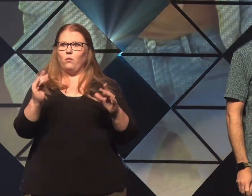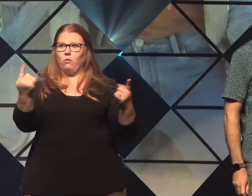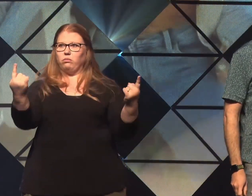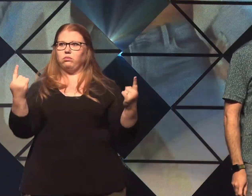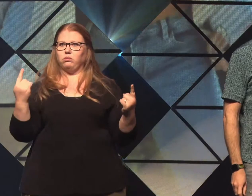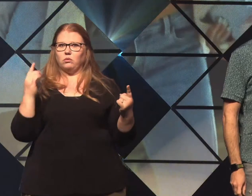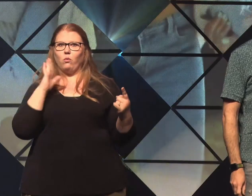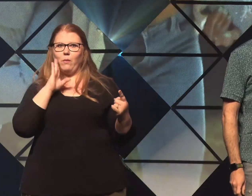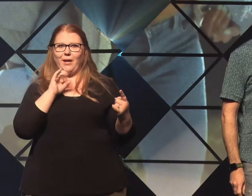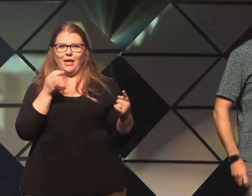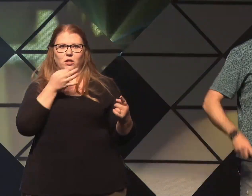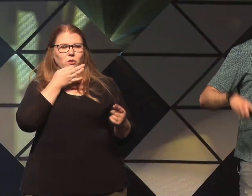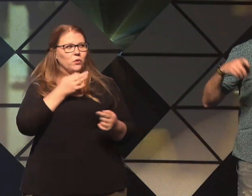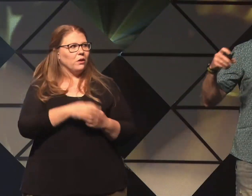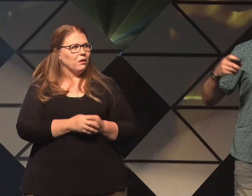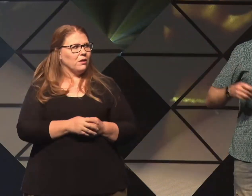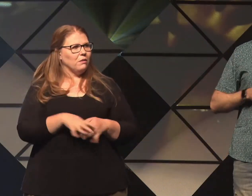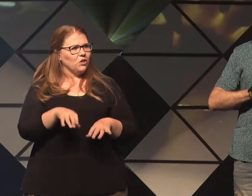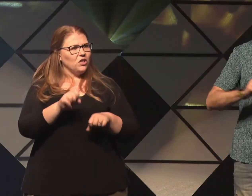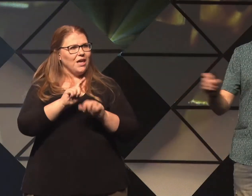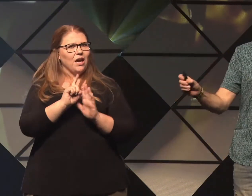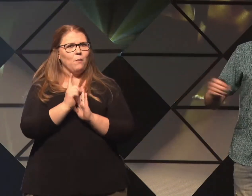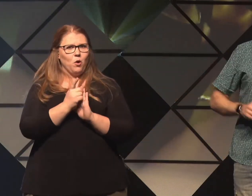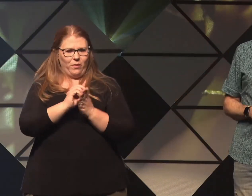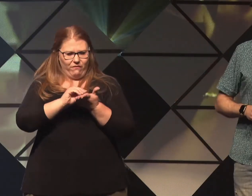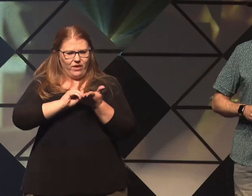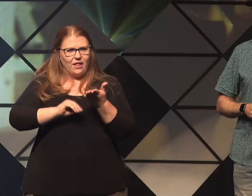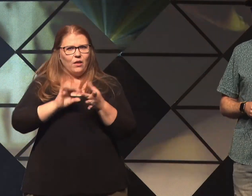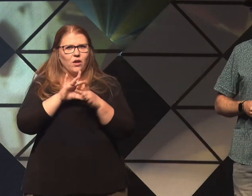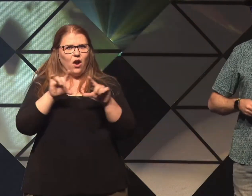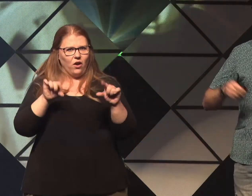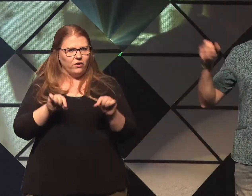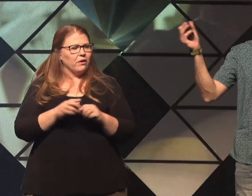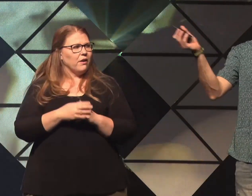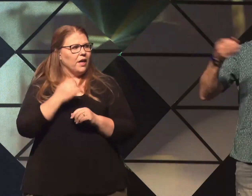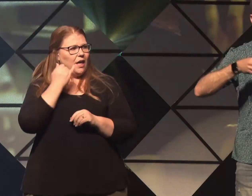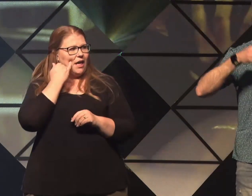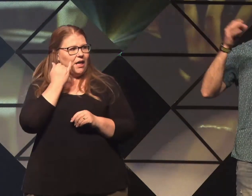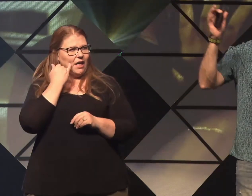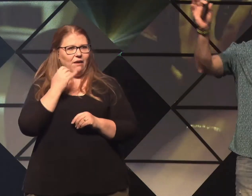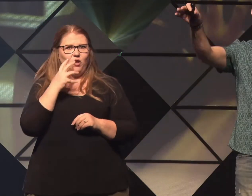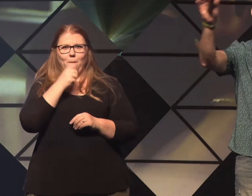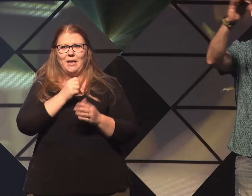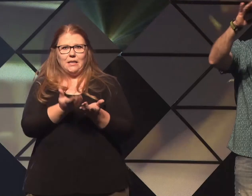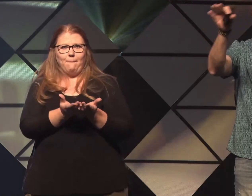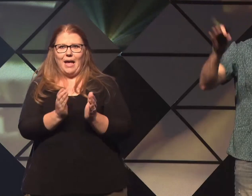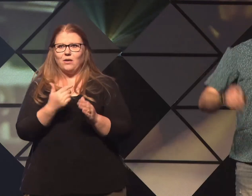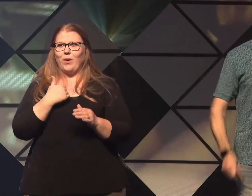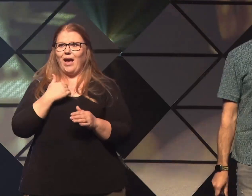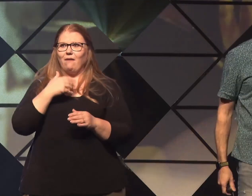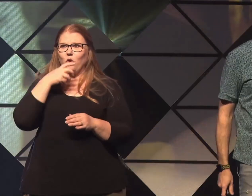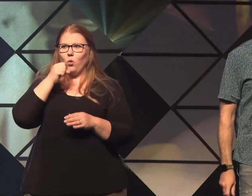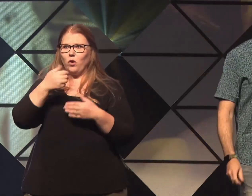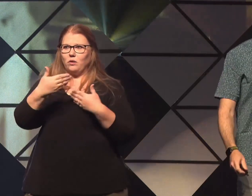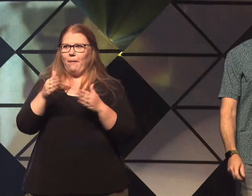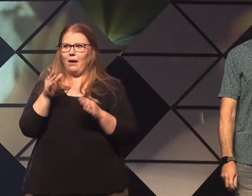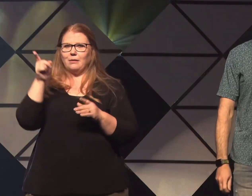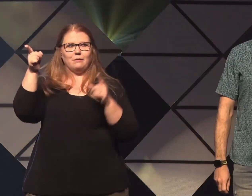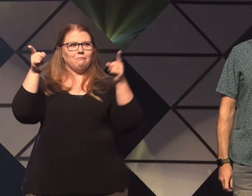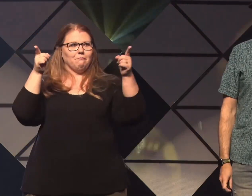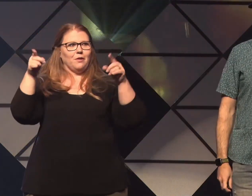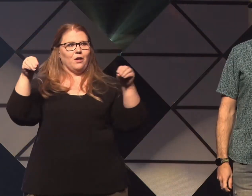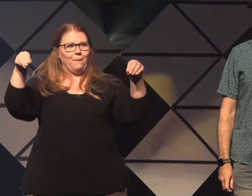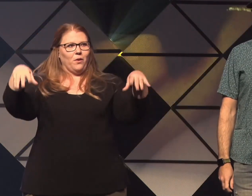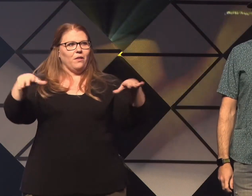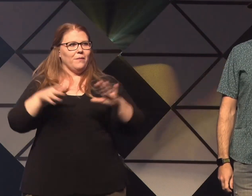minute. But just take a moment, finish filling out that Connect card. If you missed the basket or whatever, we've got the orange boxes that you can drop them